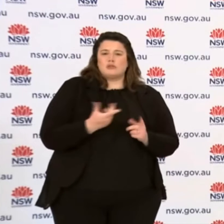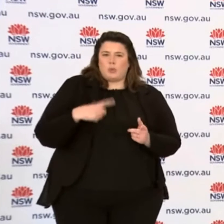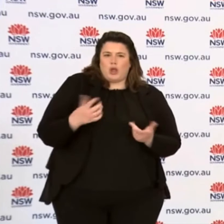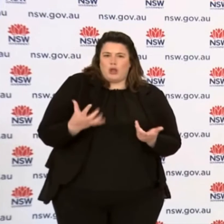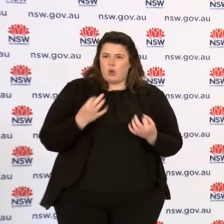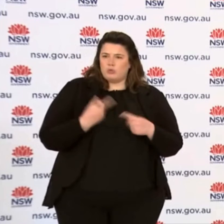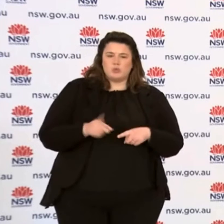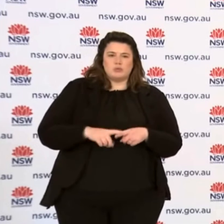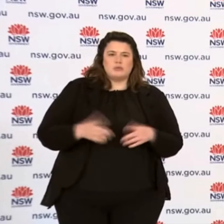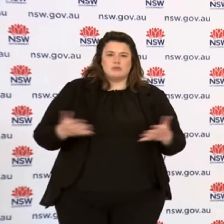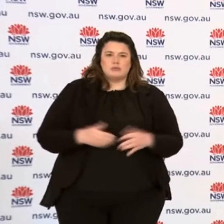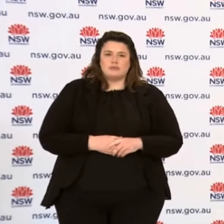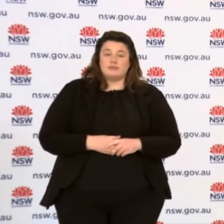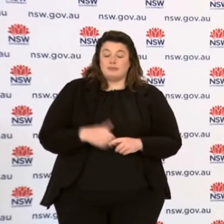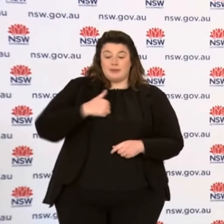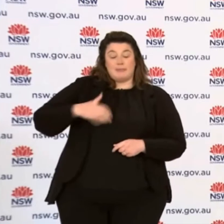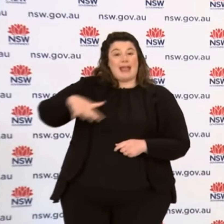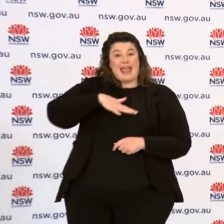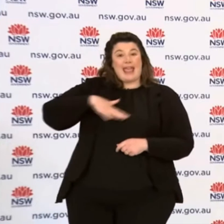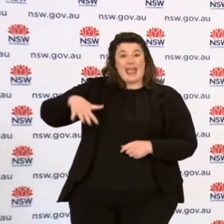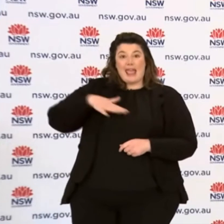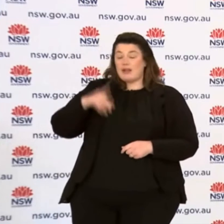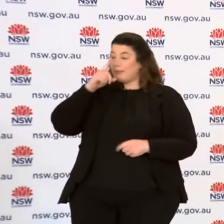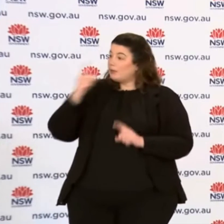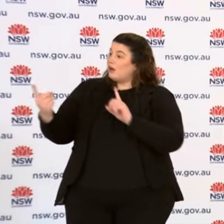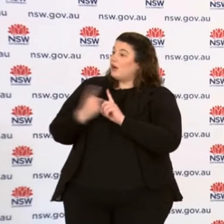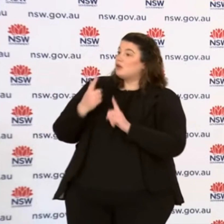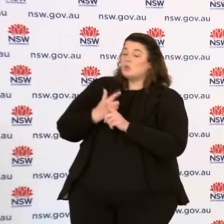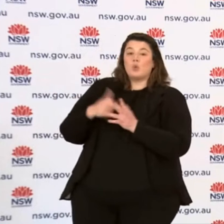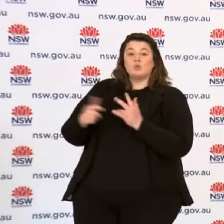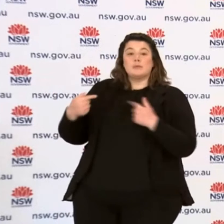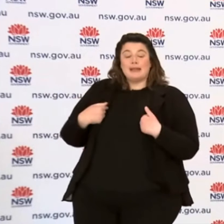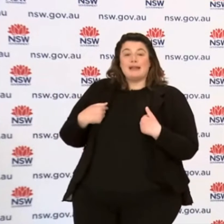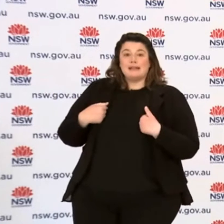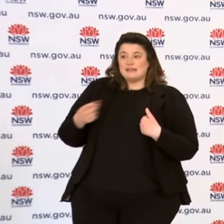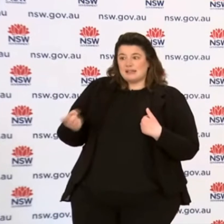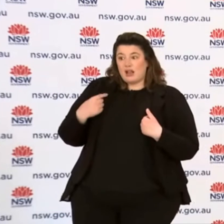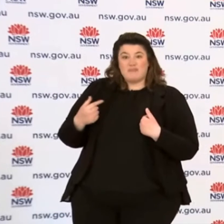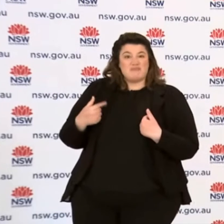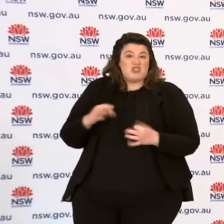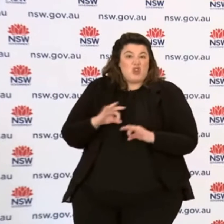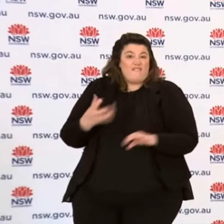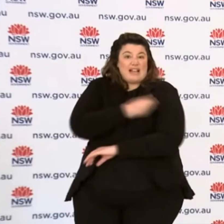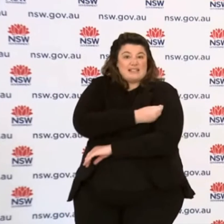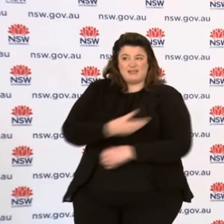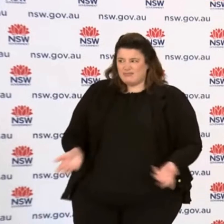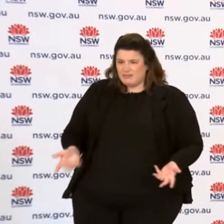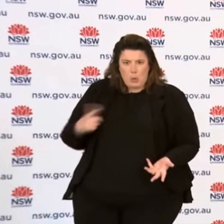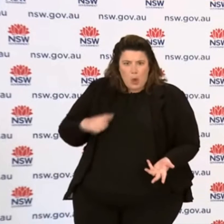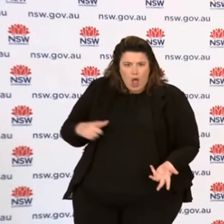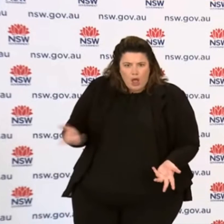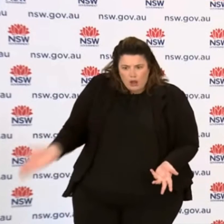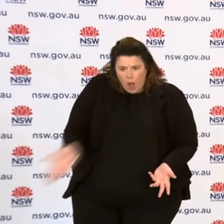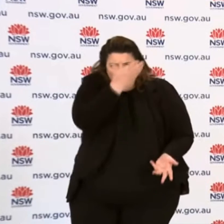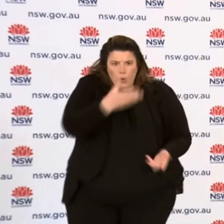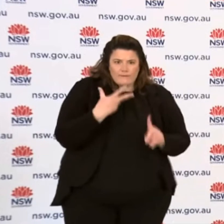that even in my local area, when I wander around and people stop me and talk to me, that they're telling me they're not vaccinated. Well, go and get vaccinated. That's the